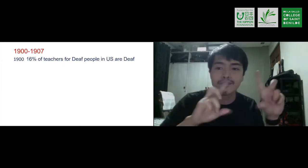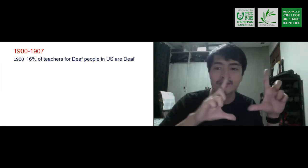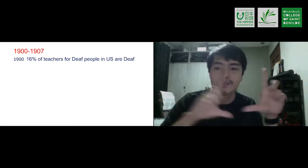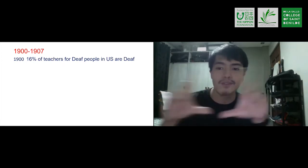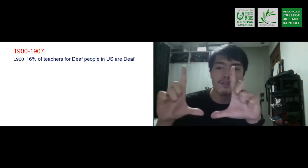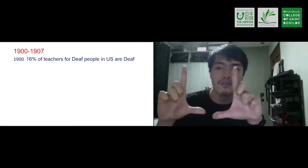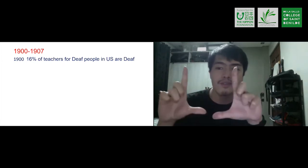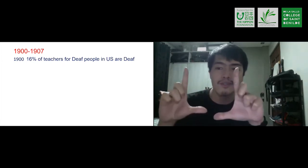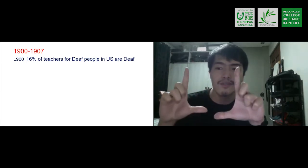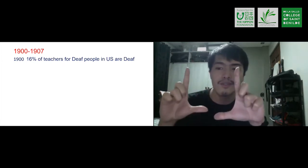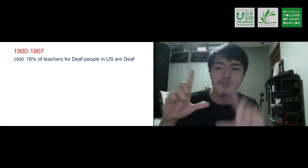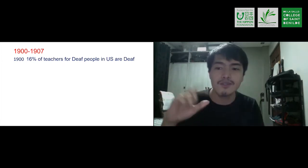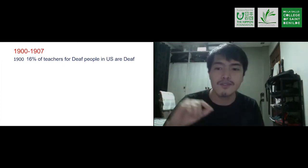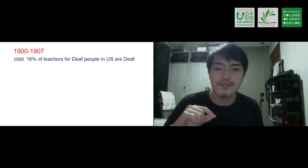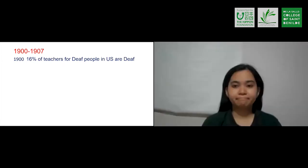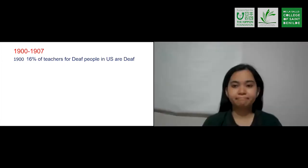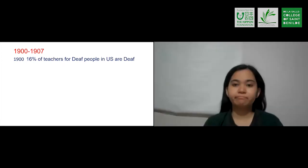Can we spotlight Kyla, please?